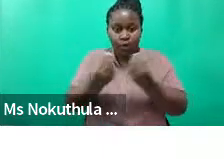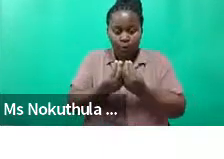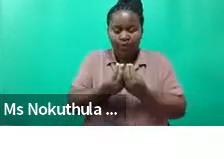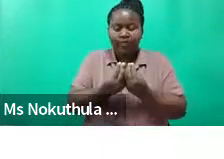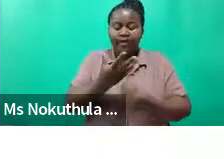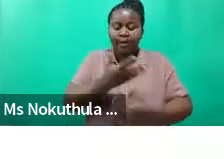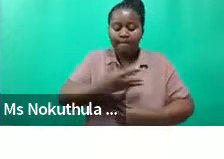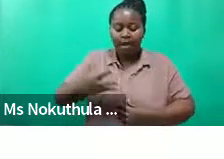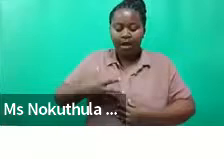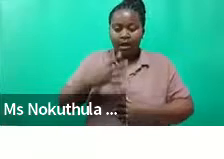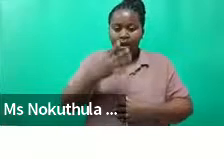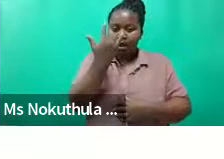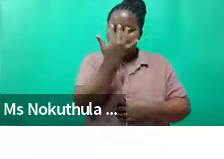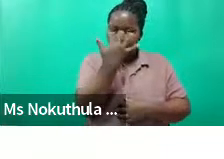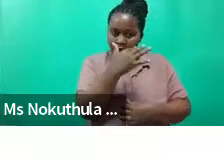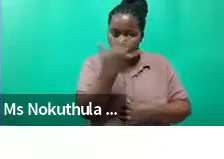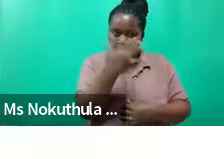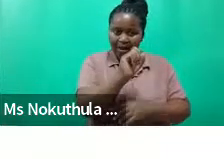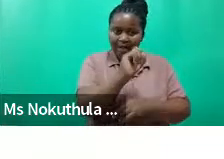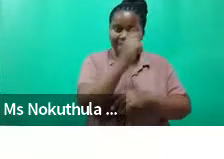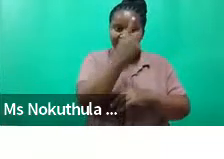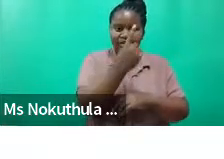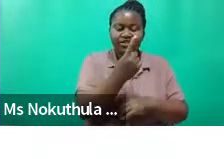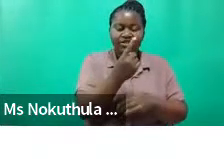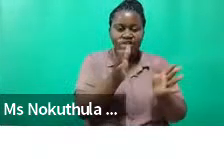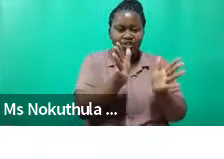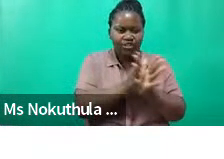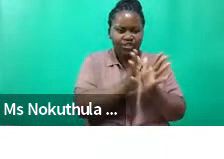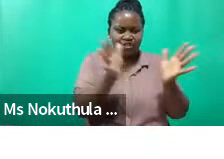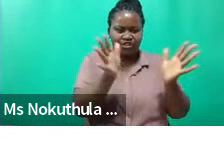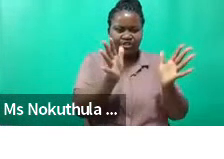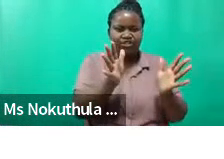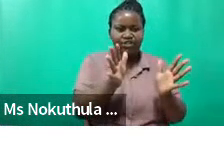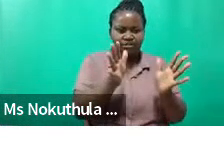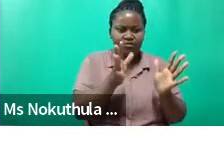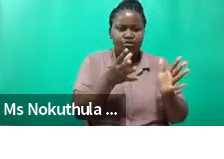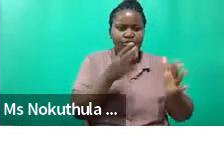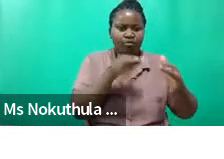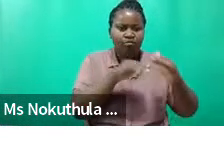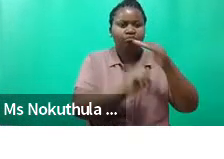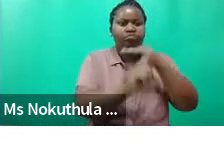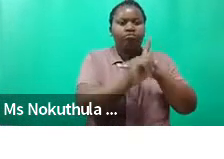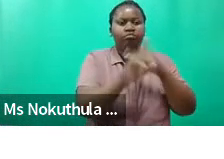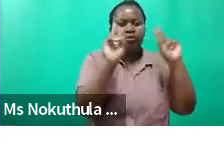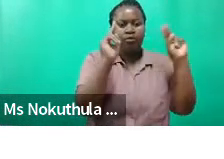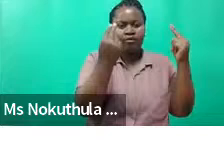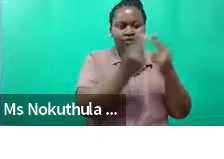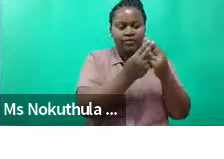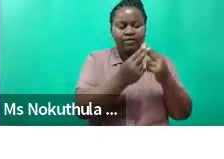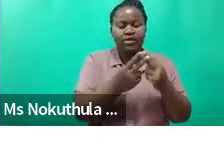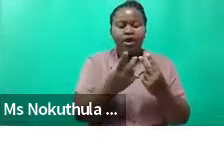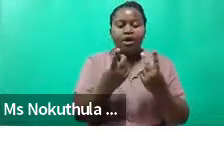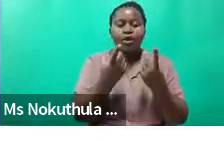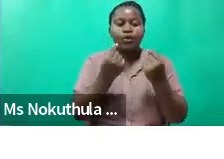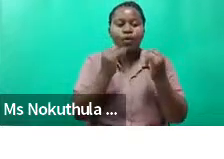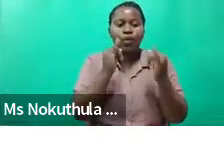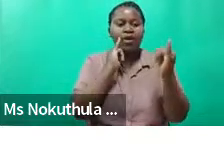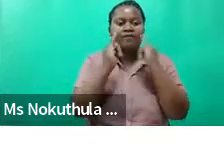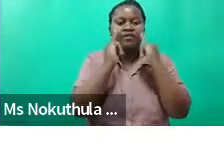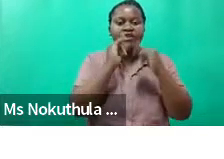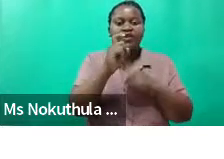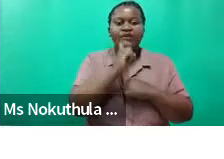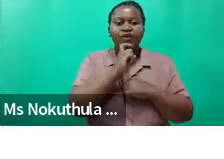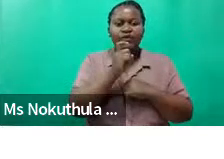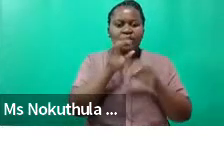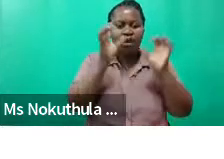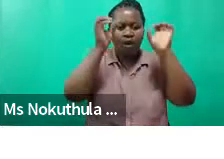is a first-generation university entrant. And we had done our interviews via the Google Meet. And so let's